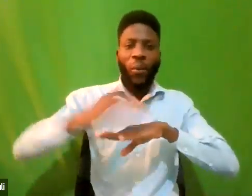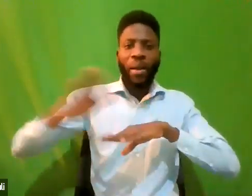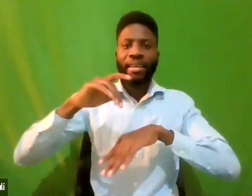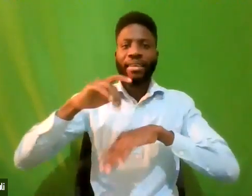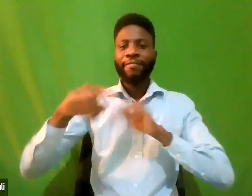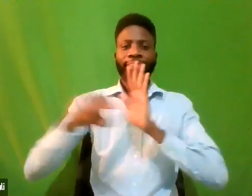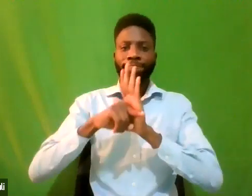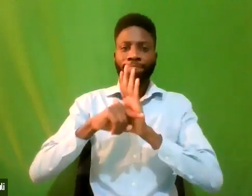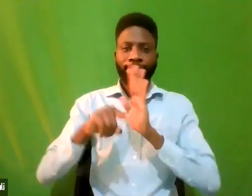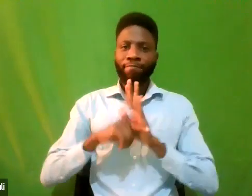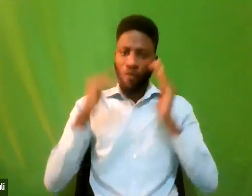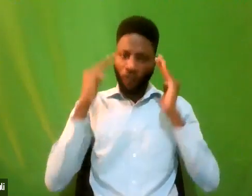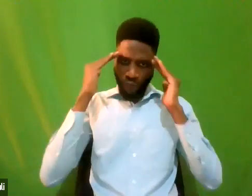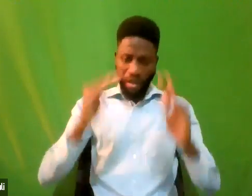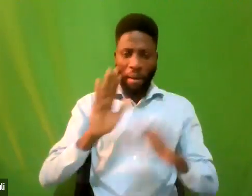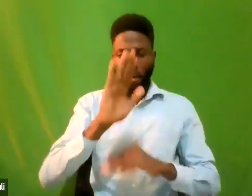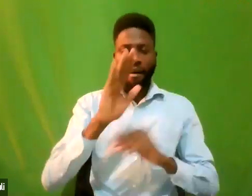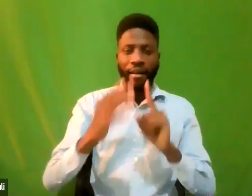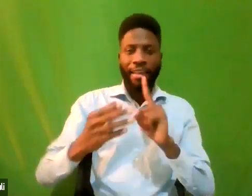Focus on your achievement, on what you want to achieve.